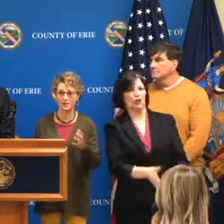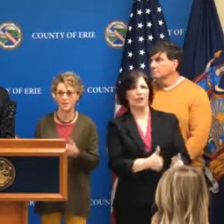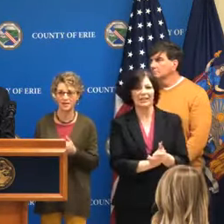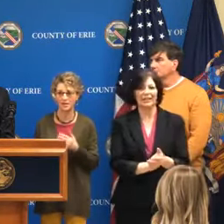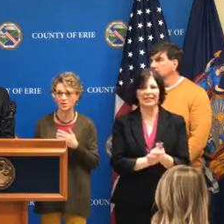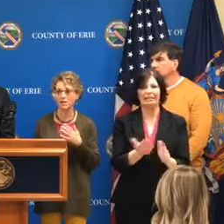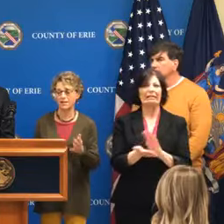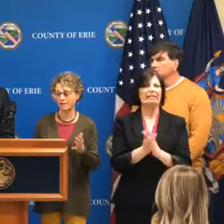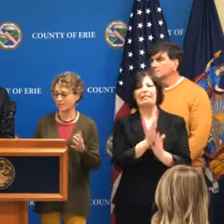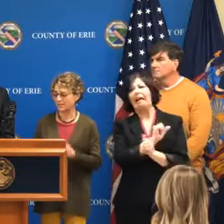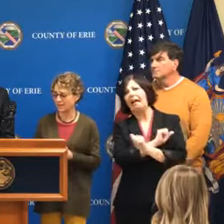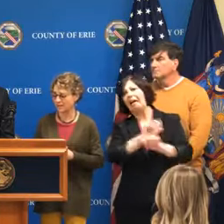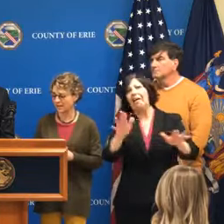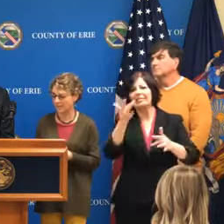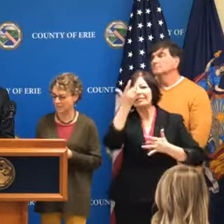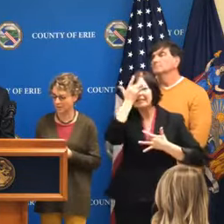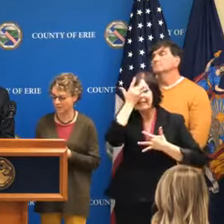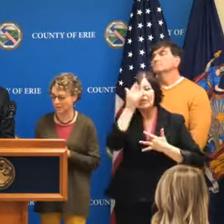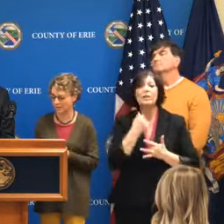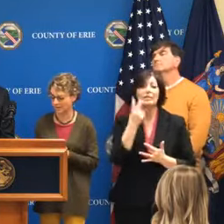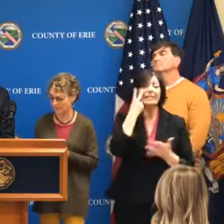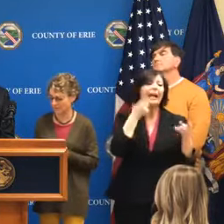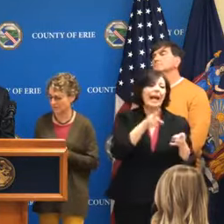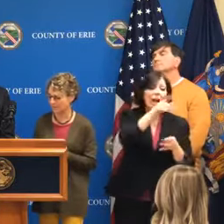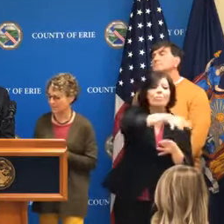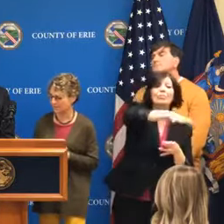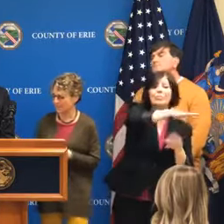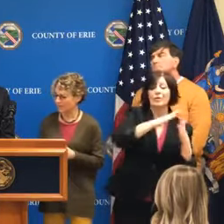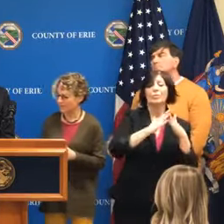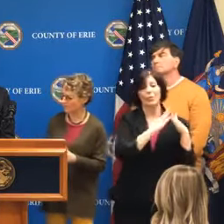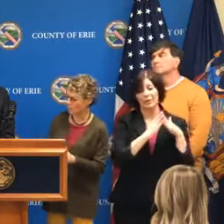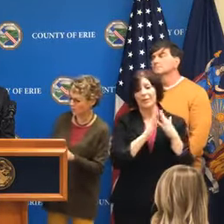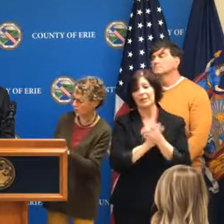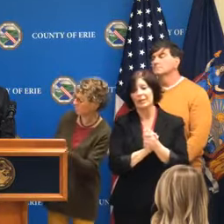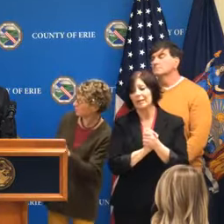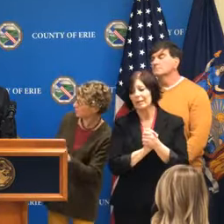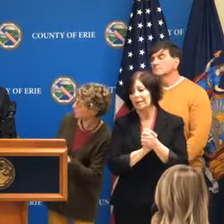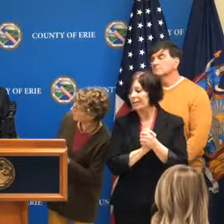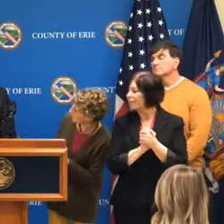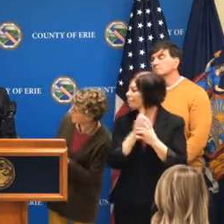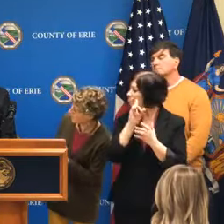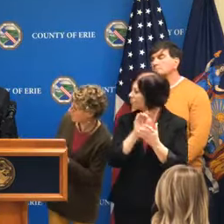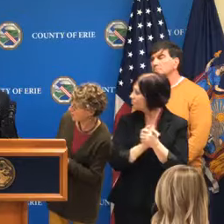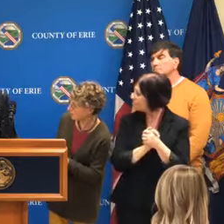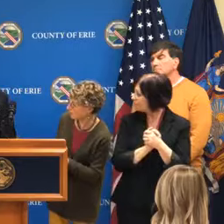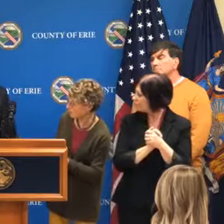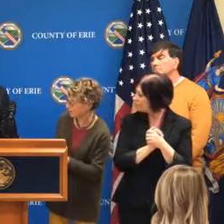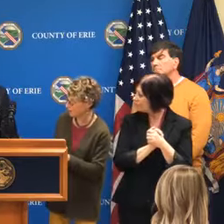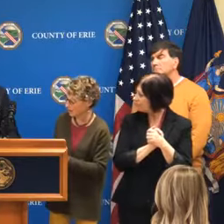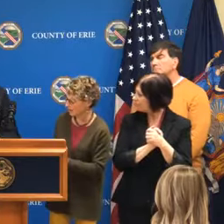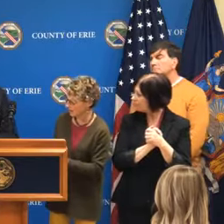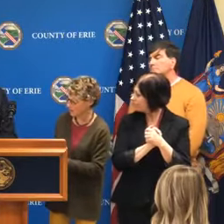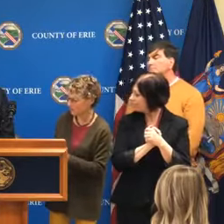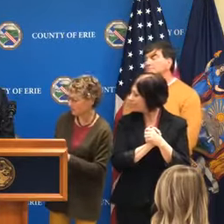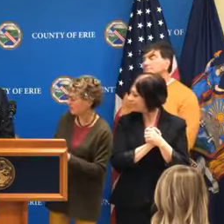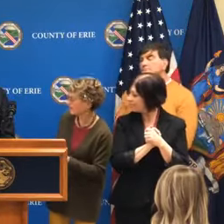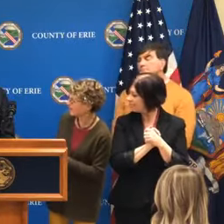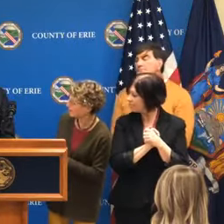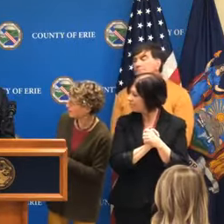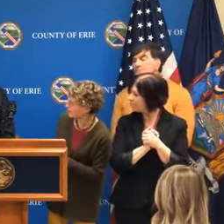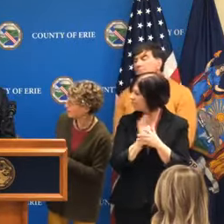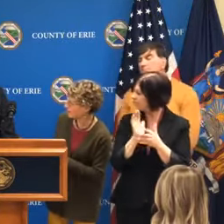infects everybody else that we've seen in other communities. So, whoops, you wanna? What's up? Okay. Yeah. Oh, so